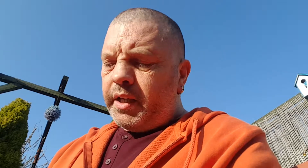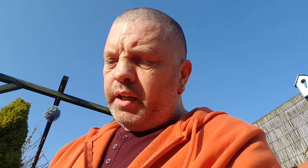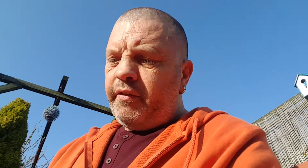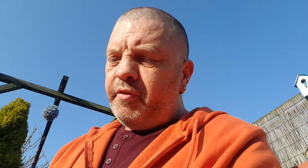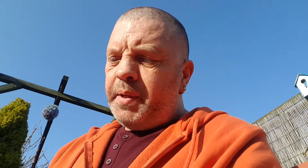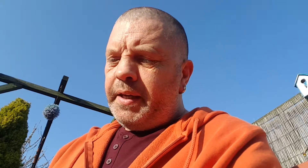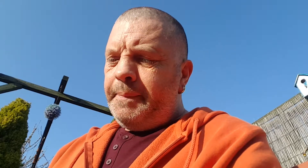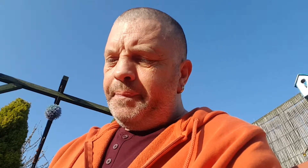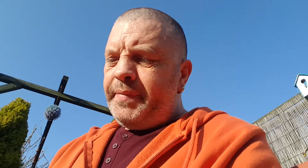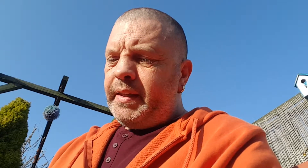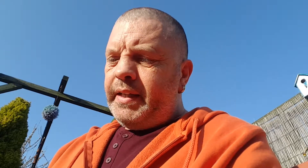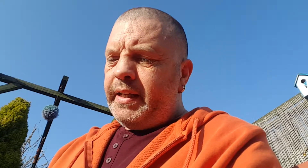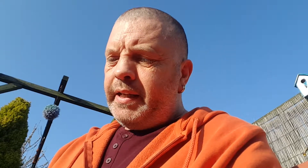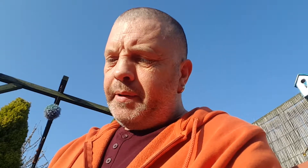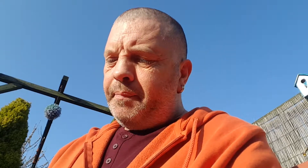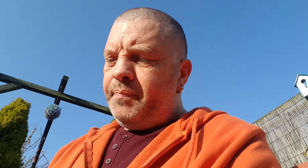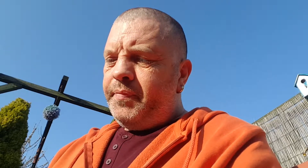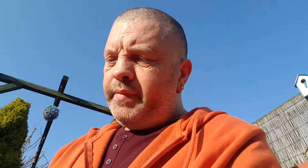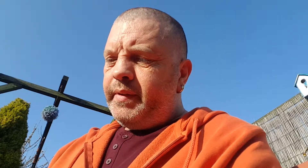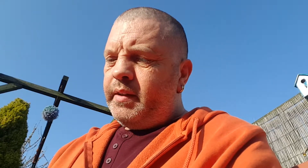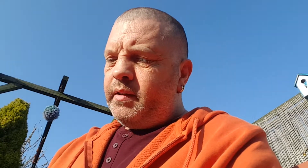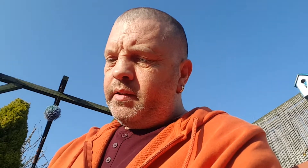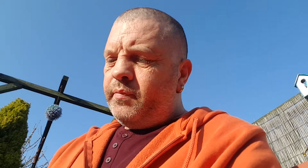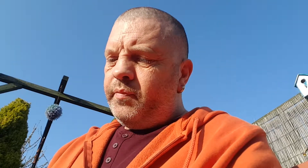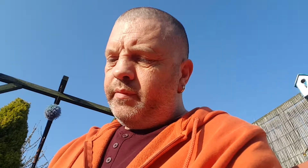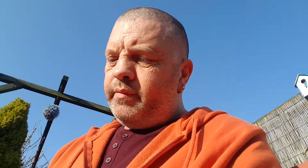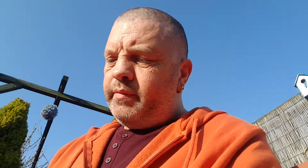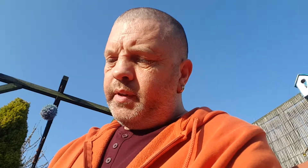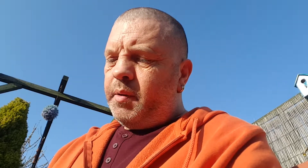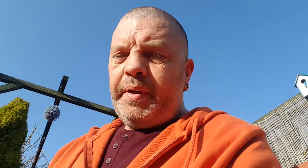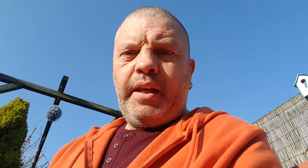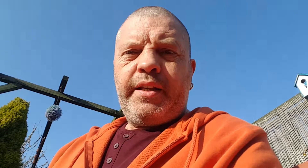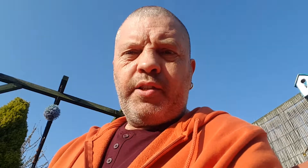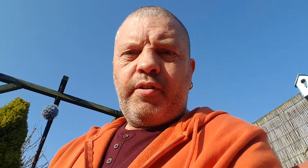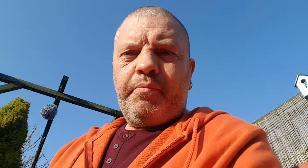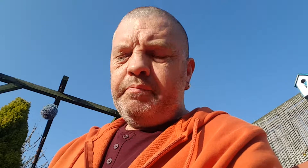Luckily for me, a bit later on